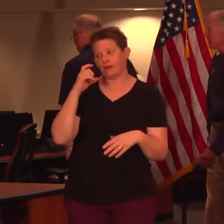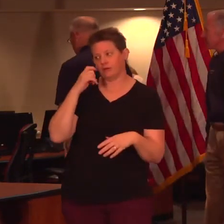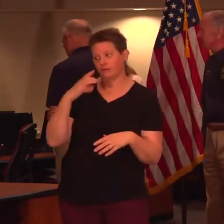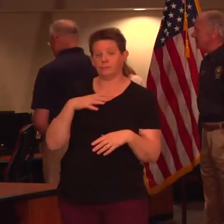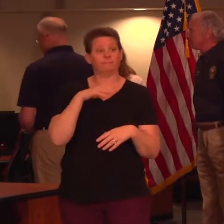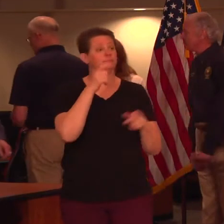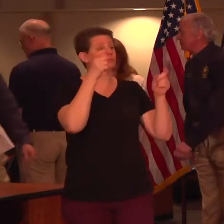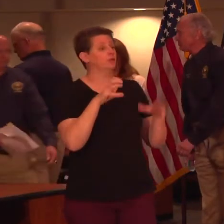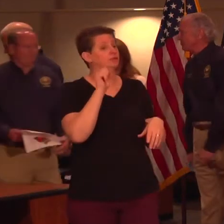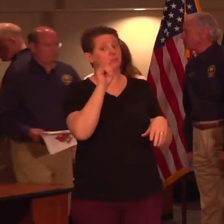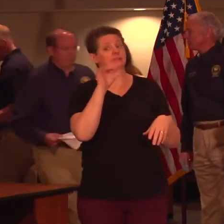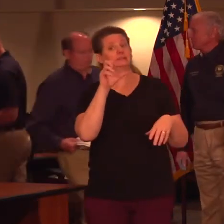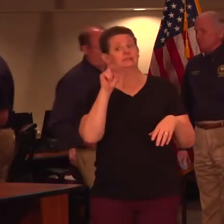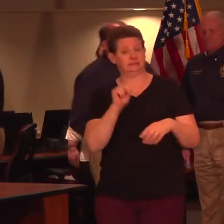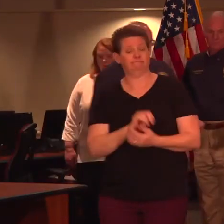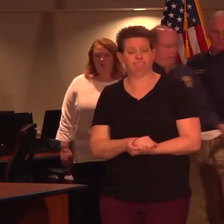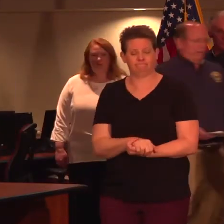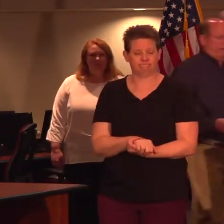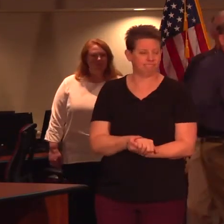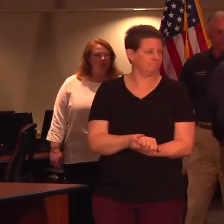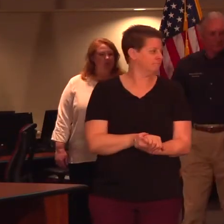Director Stinson.